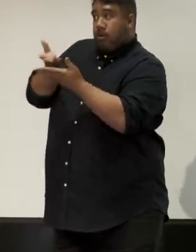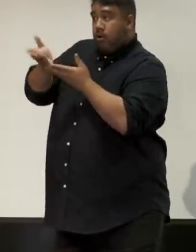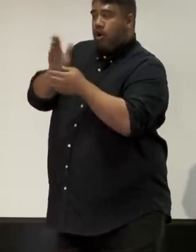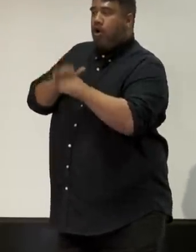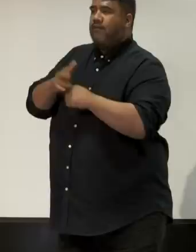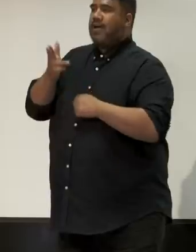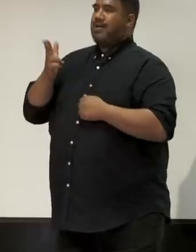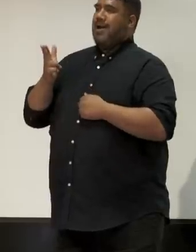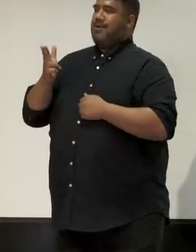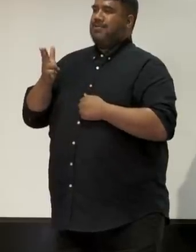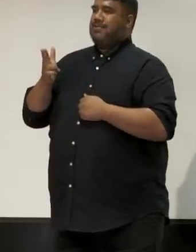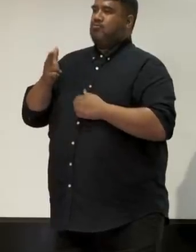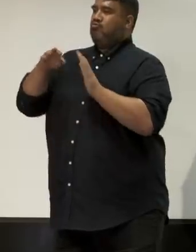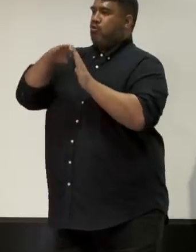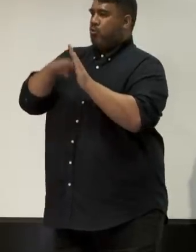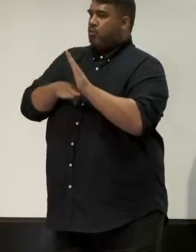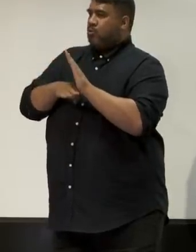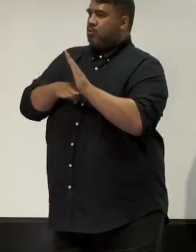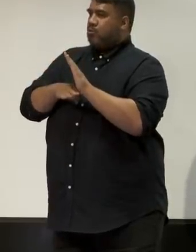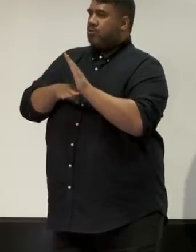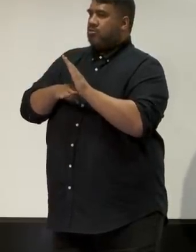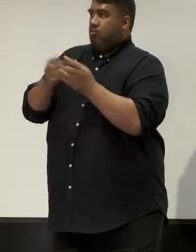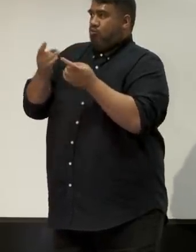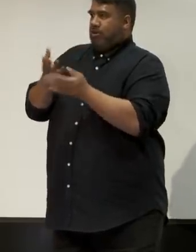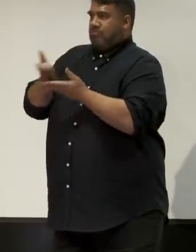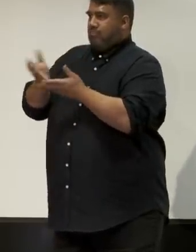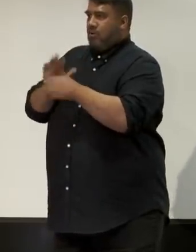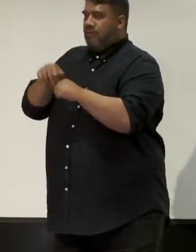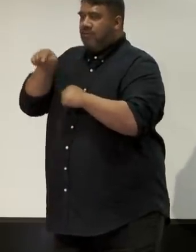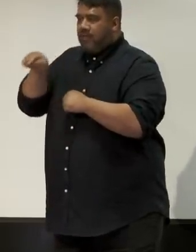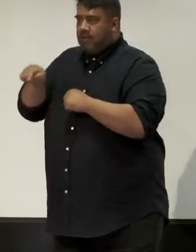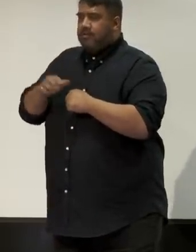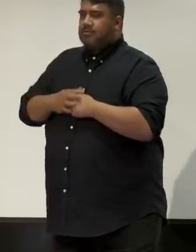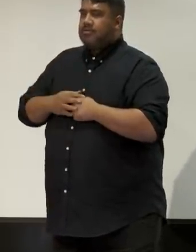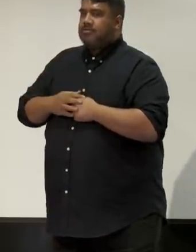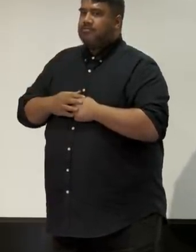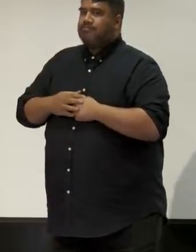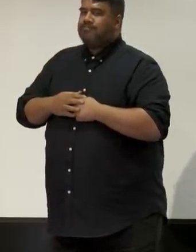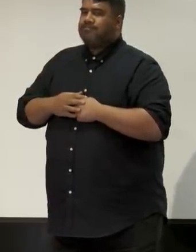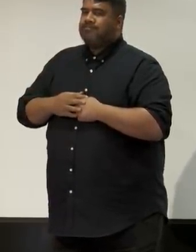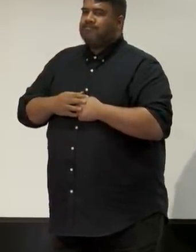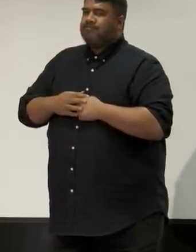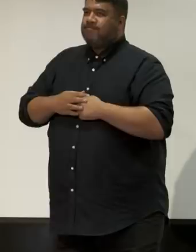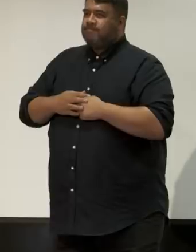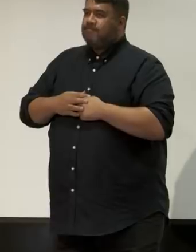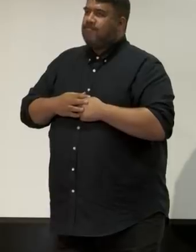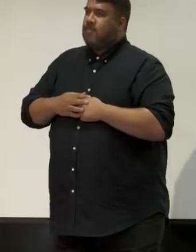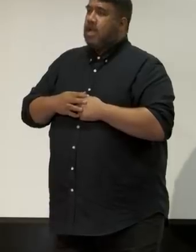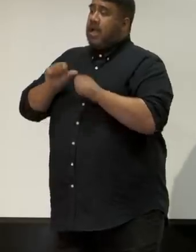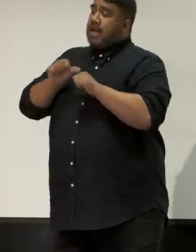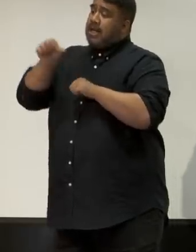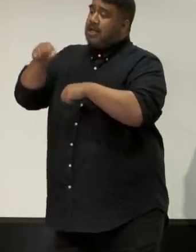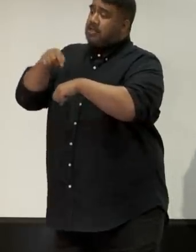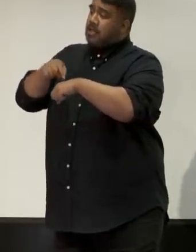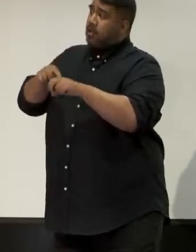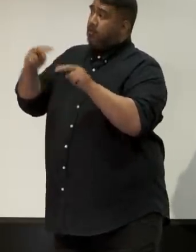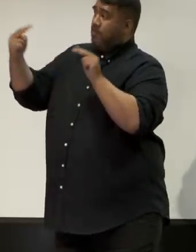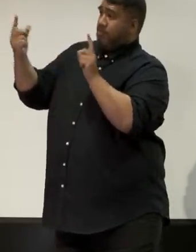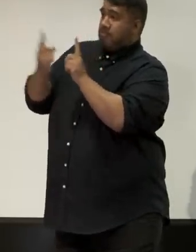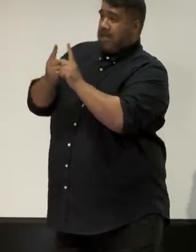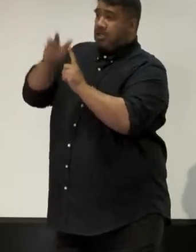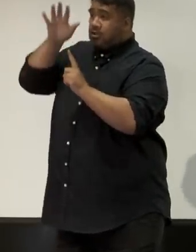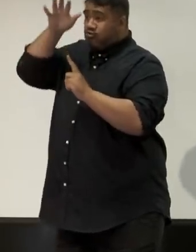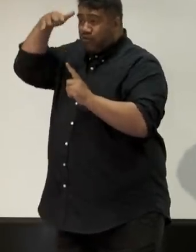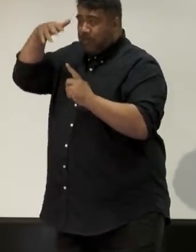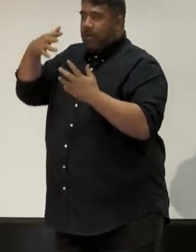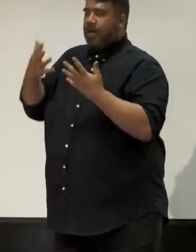control and our view on gun control. But again, I have no set time frame when I will next see him, so I cannot tell you the